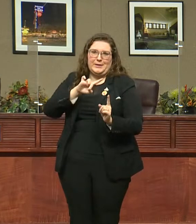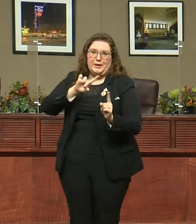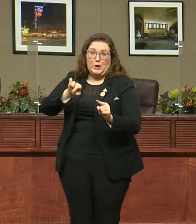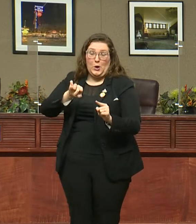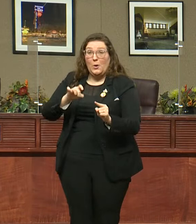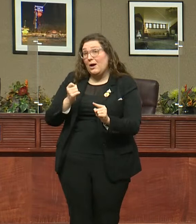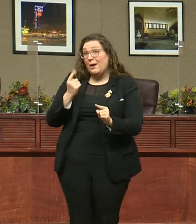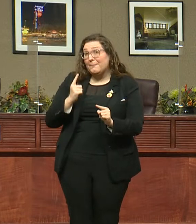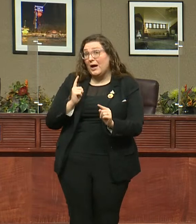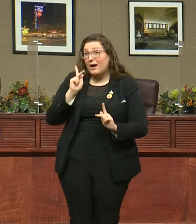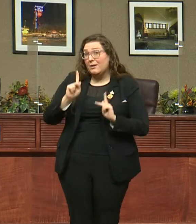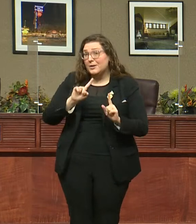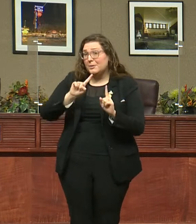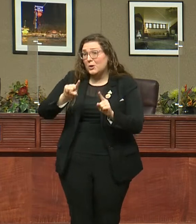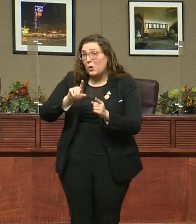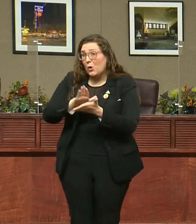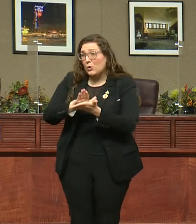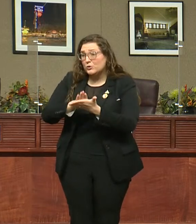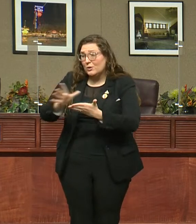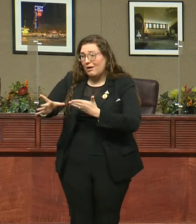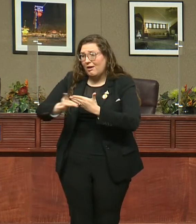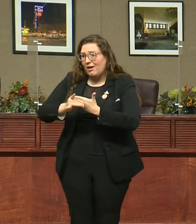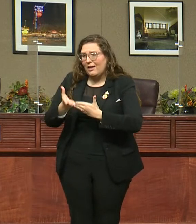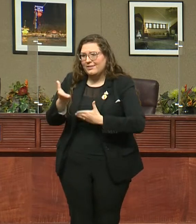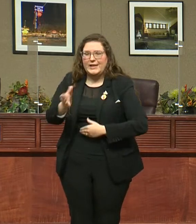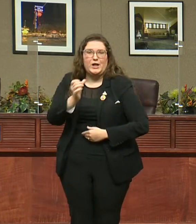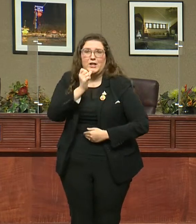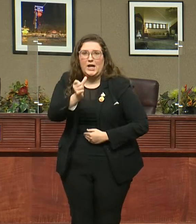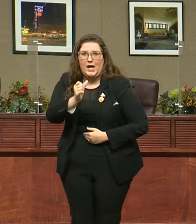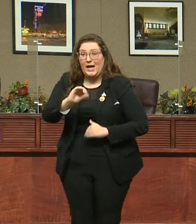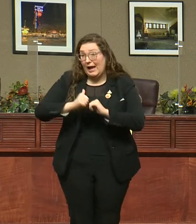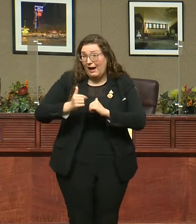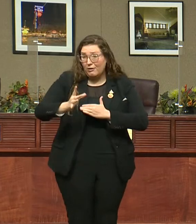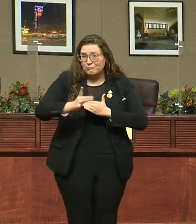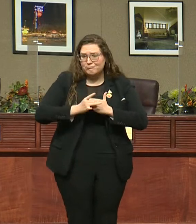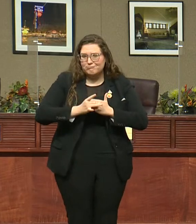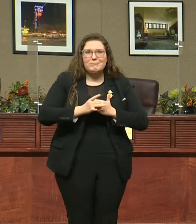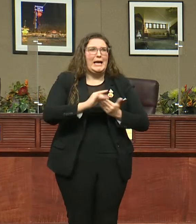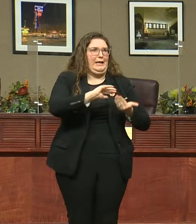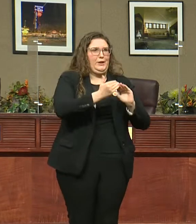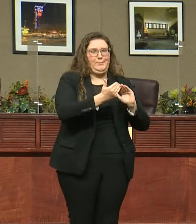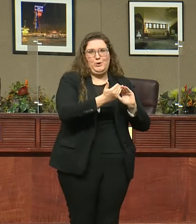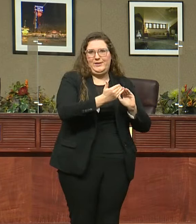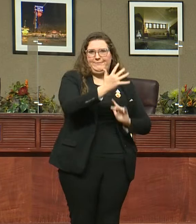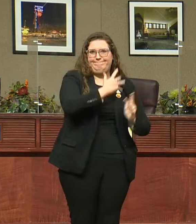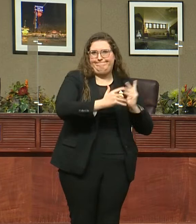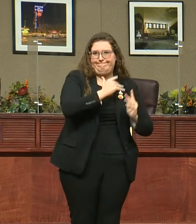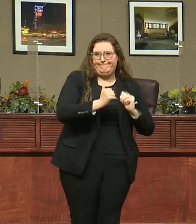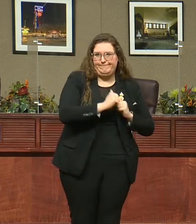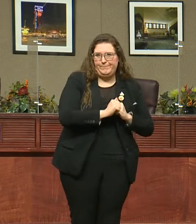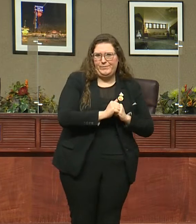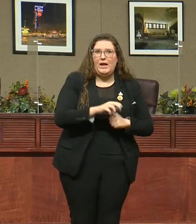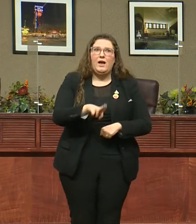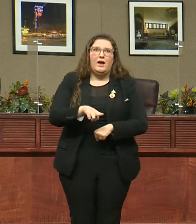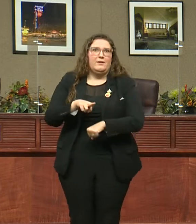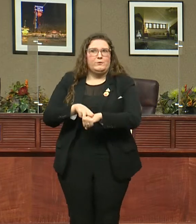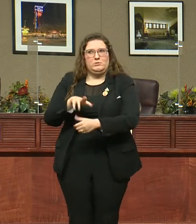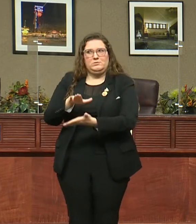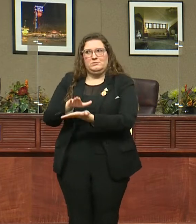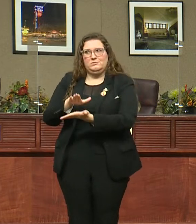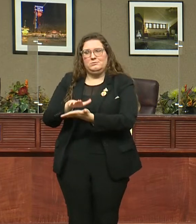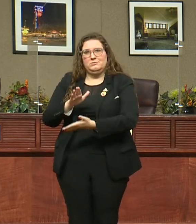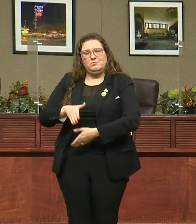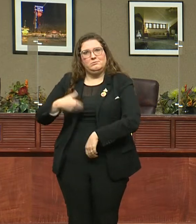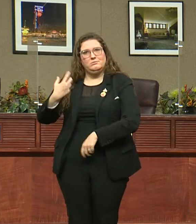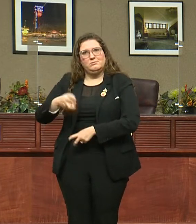acquired out in the community. And we know how difficult it is to control the kids. I have too. But we ask